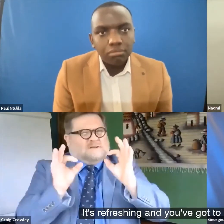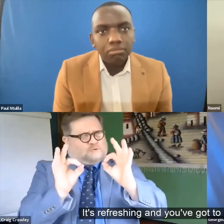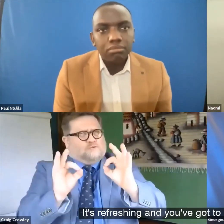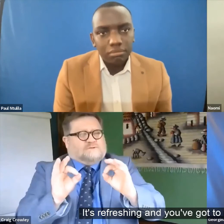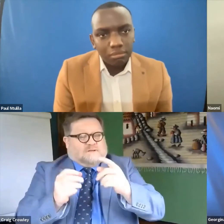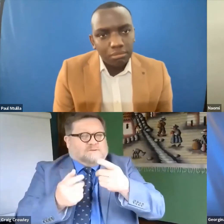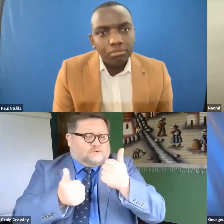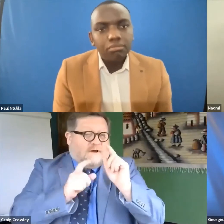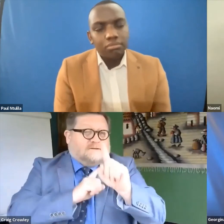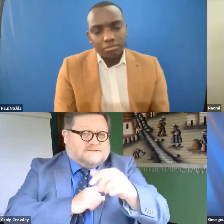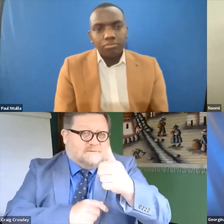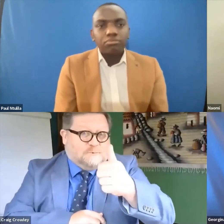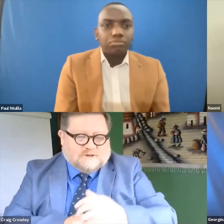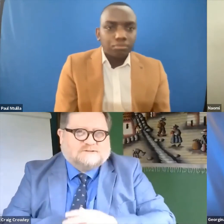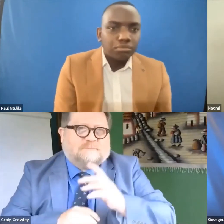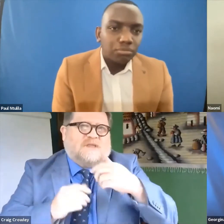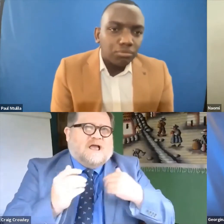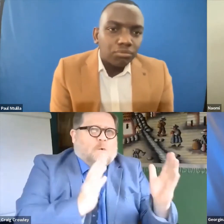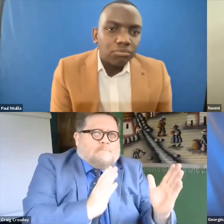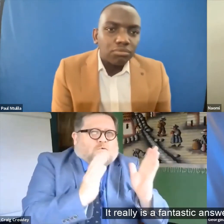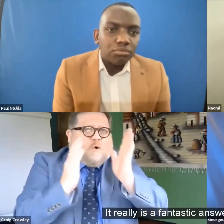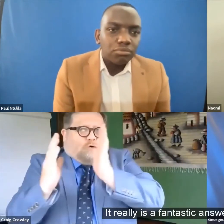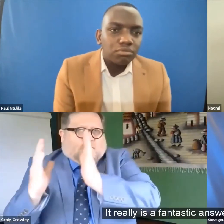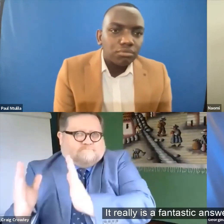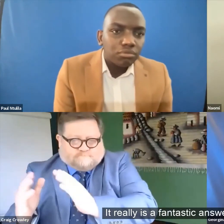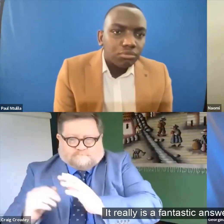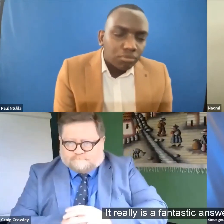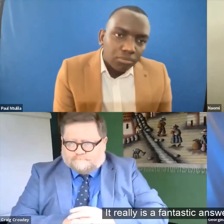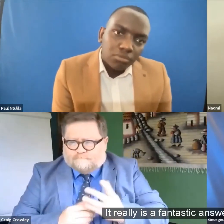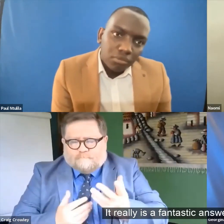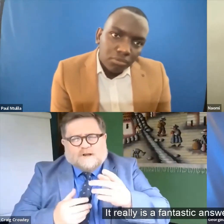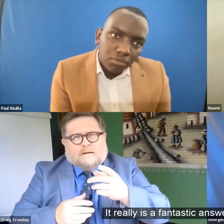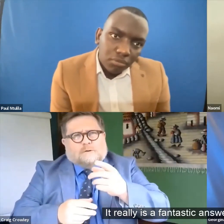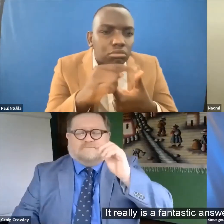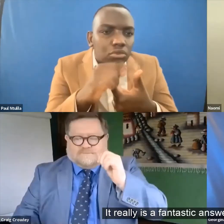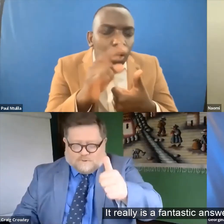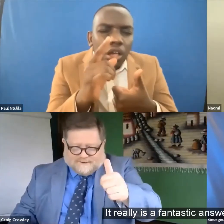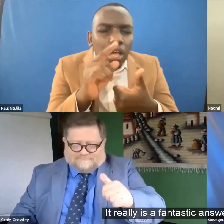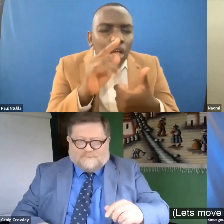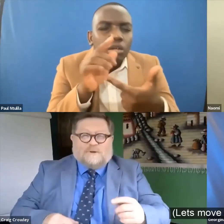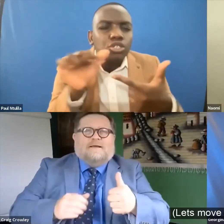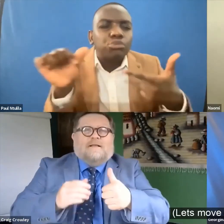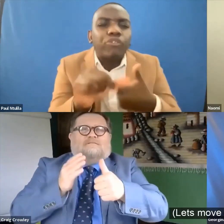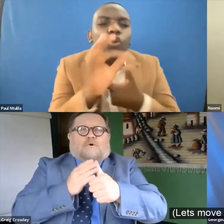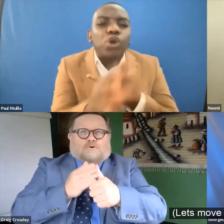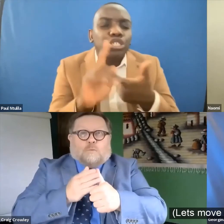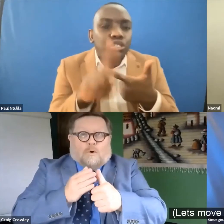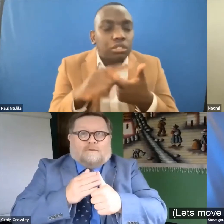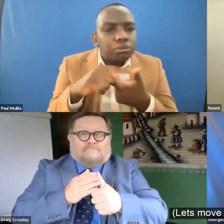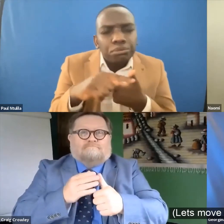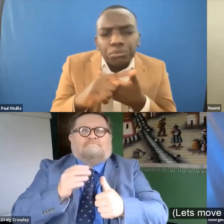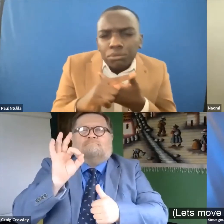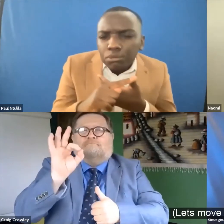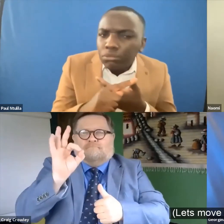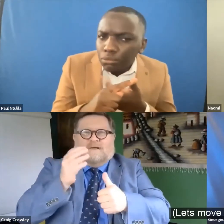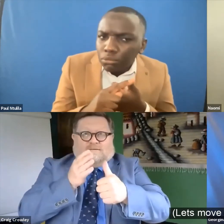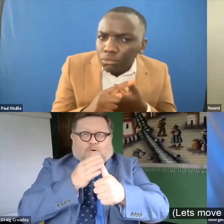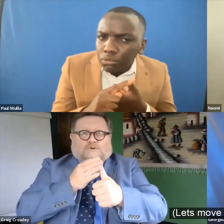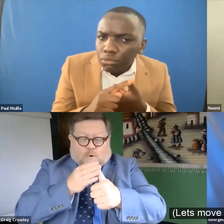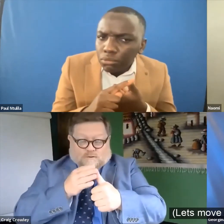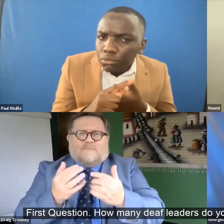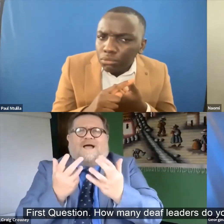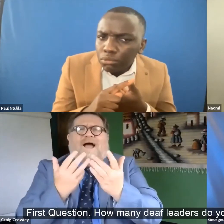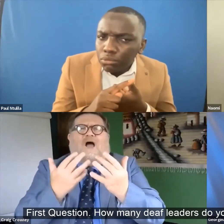challenges. It really is a fantastic answer, Paul. Thank you. Thank you. So sorry, the